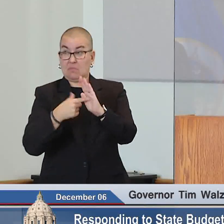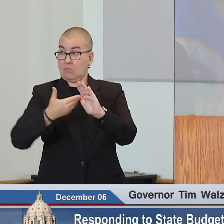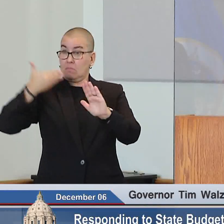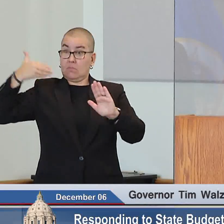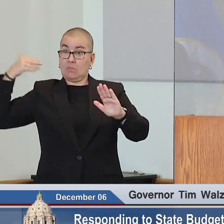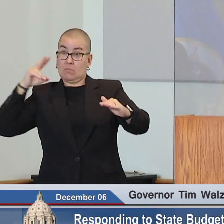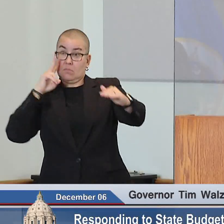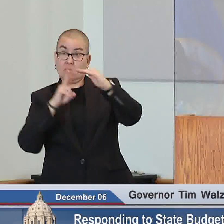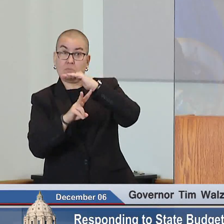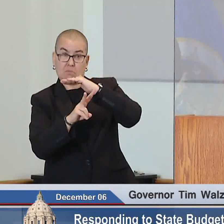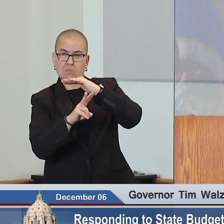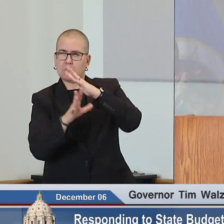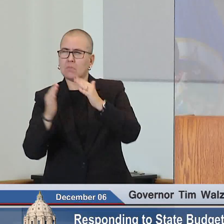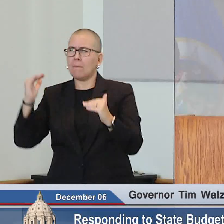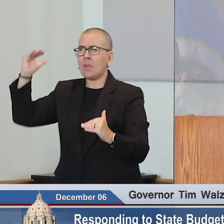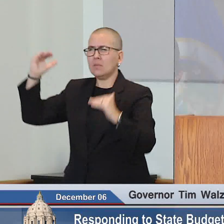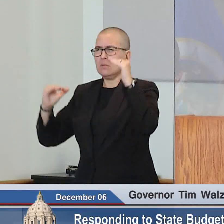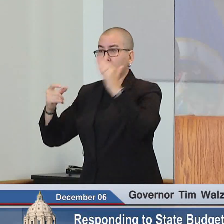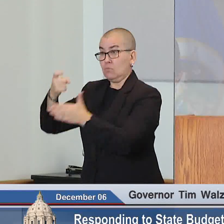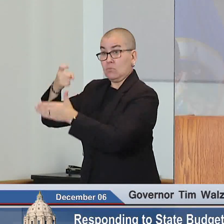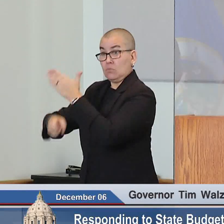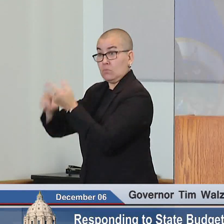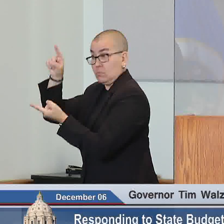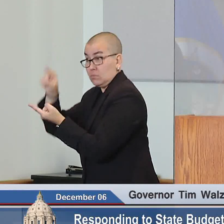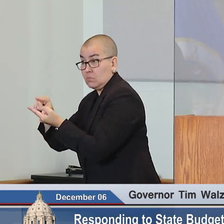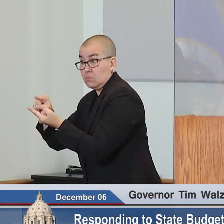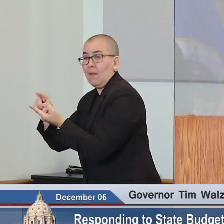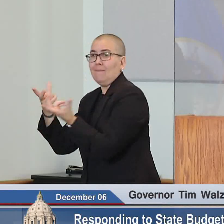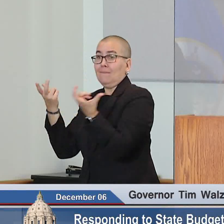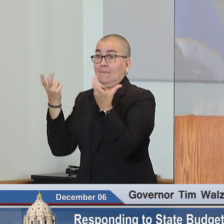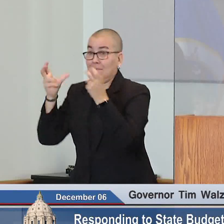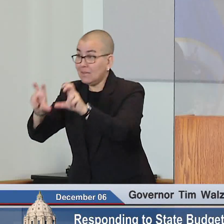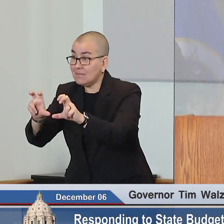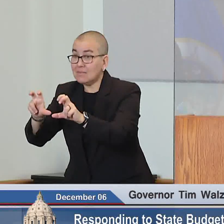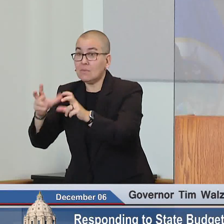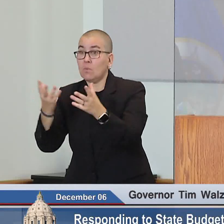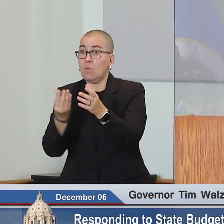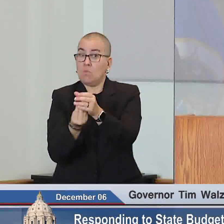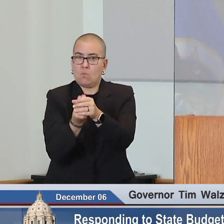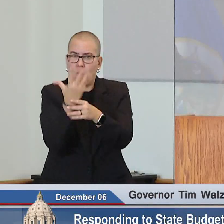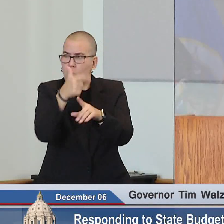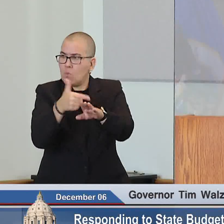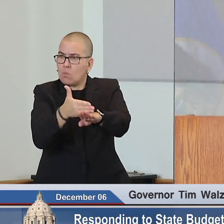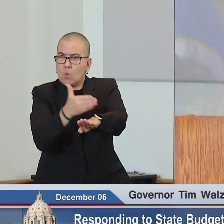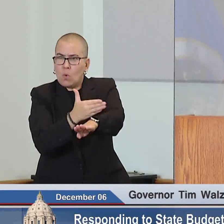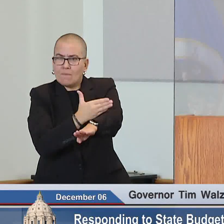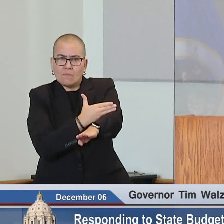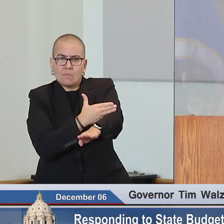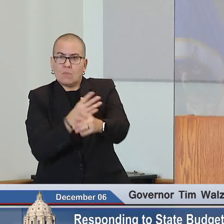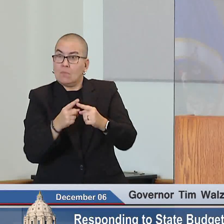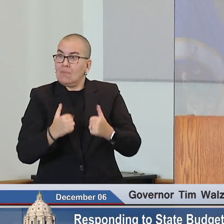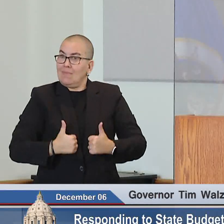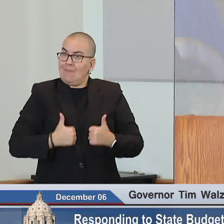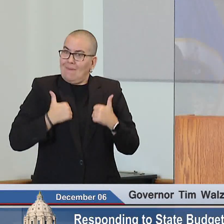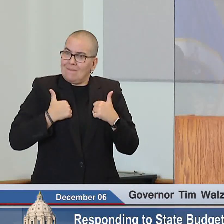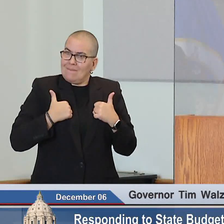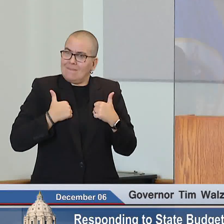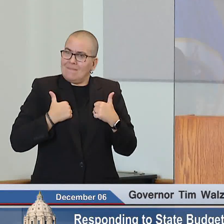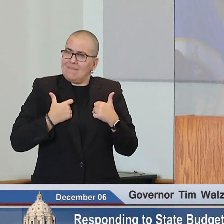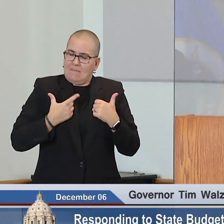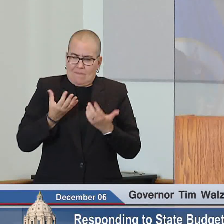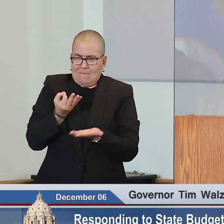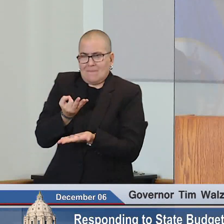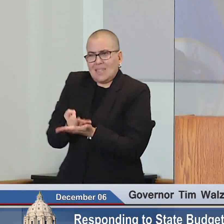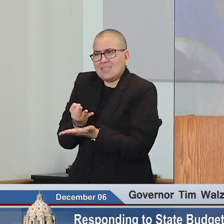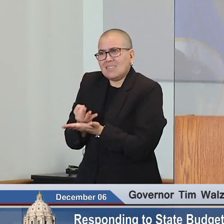in cost to folks, investments in things that grow the economy, improves people's lives, all while being fiscal responsible in the long run. So if I